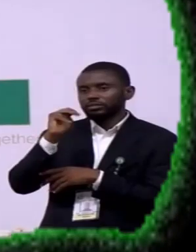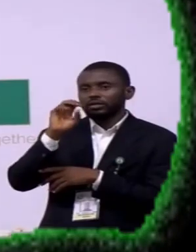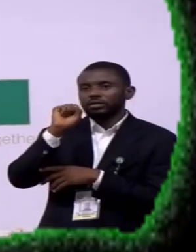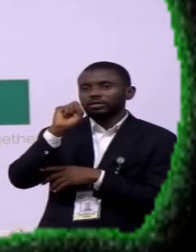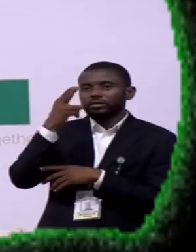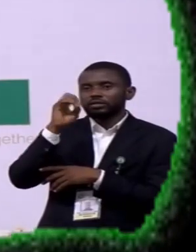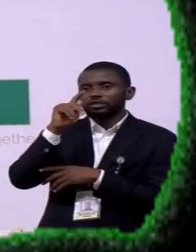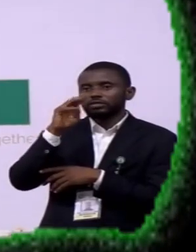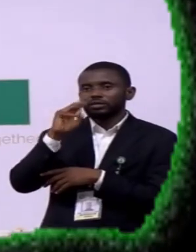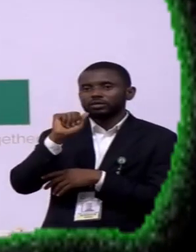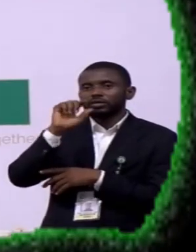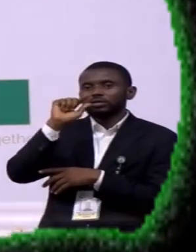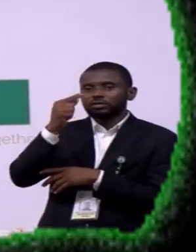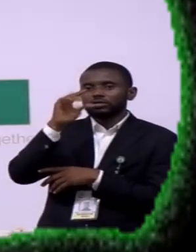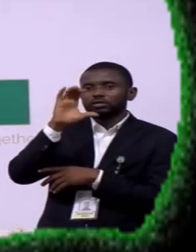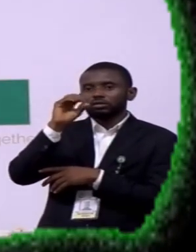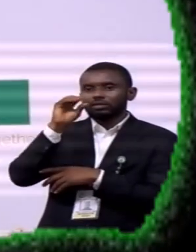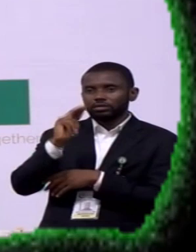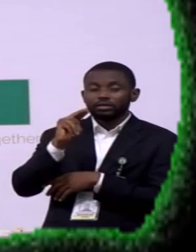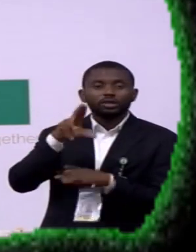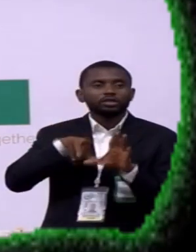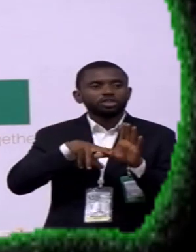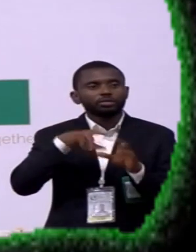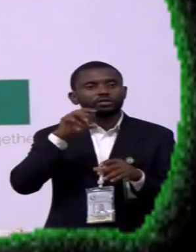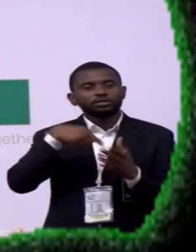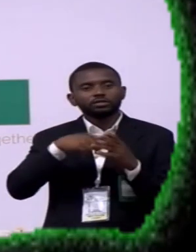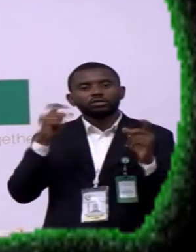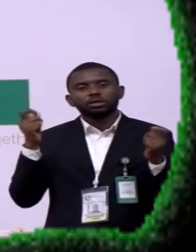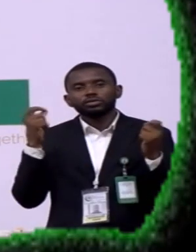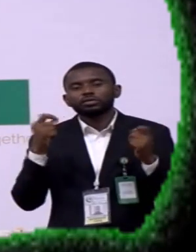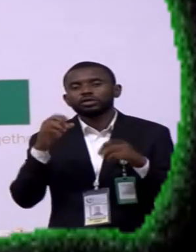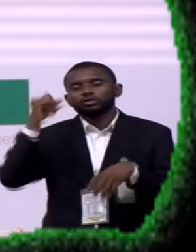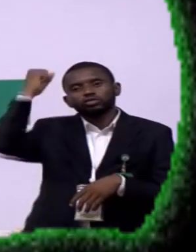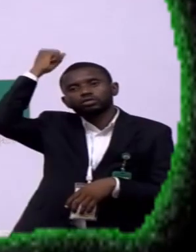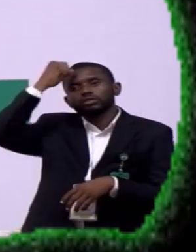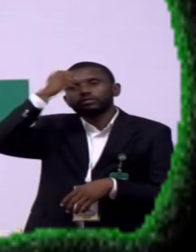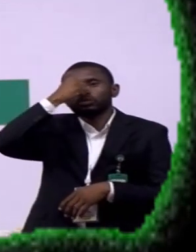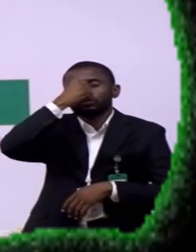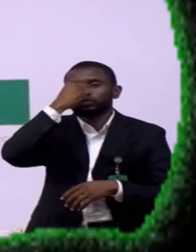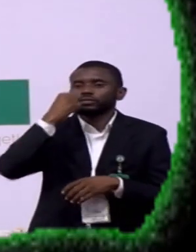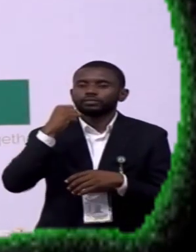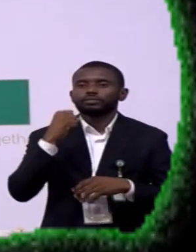GCOA, the Chairman of the occasion and the Sultan of Sokoto,